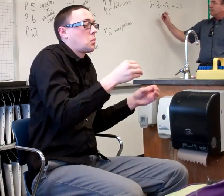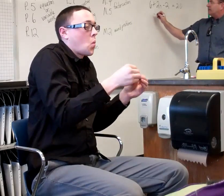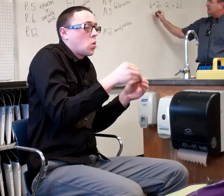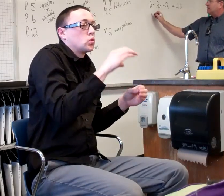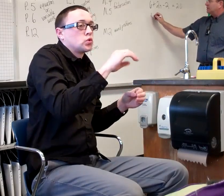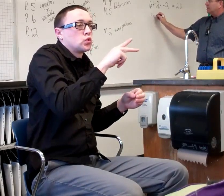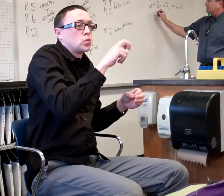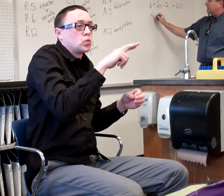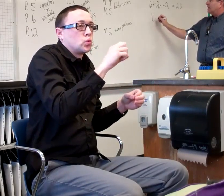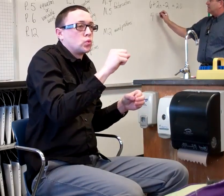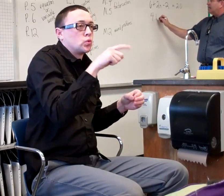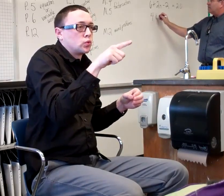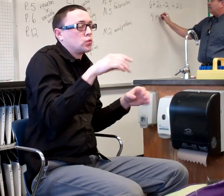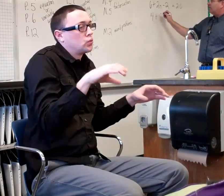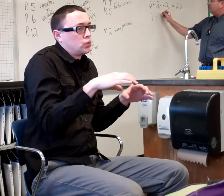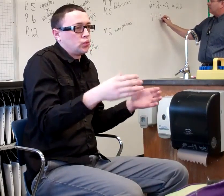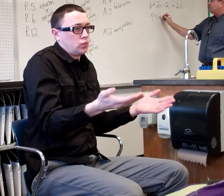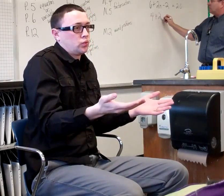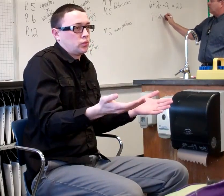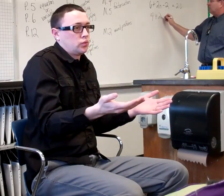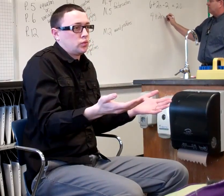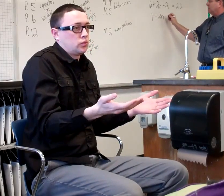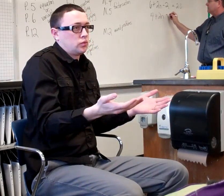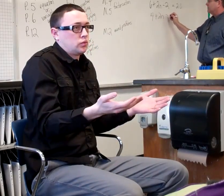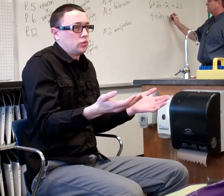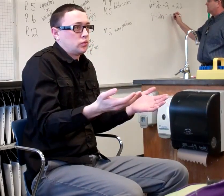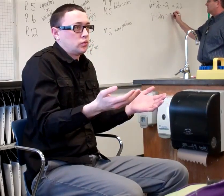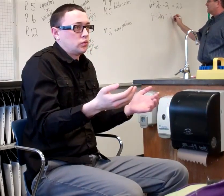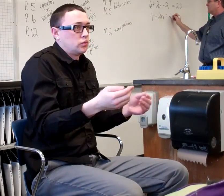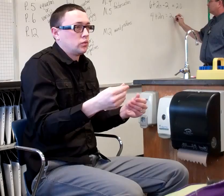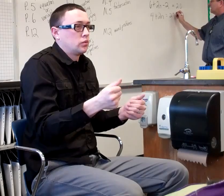we're going to make it easier and say, now we have this problem,